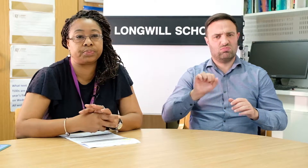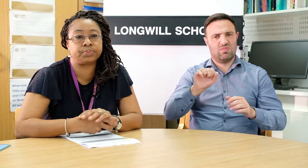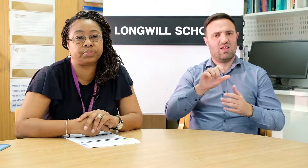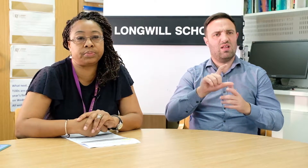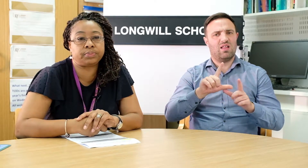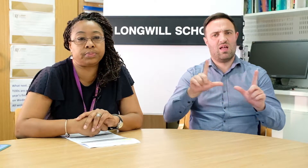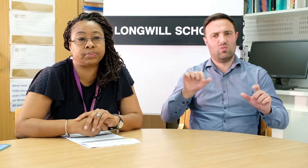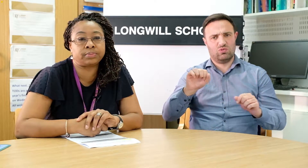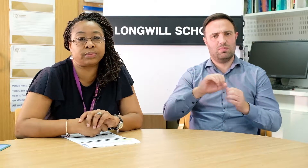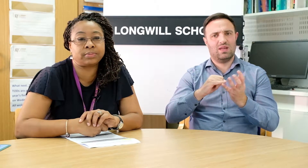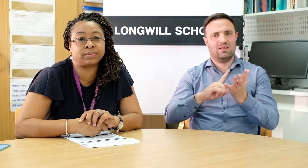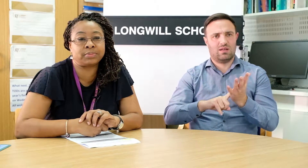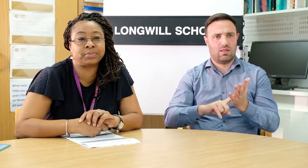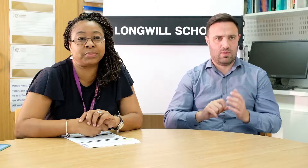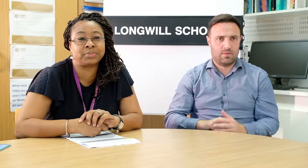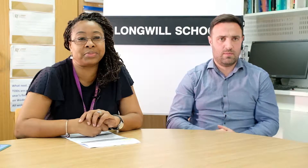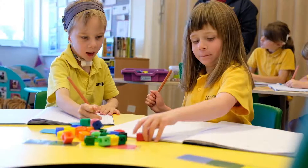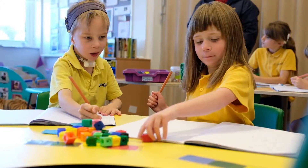BSL.